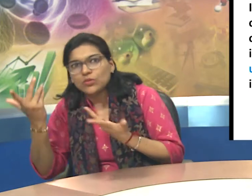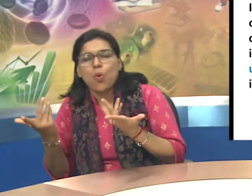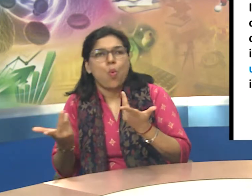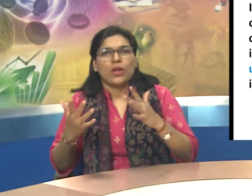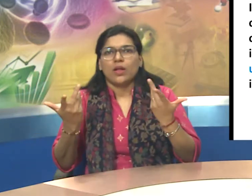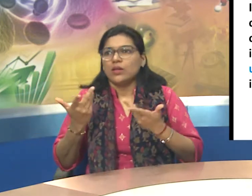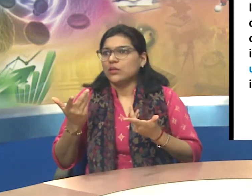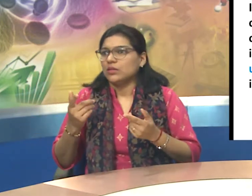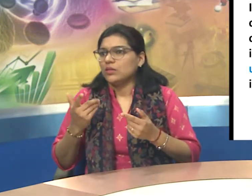quickly